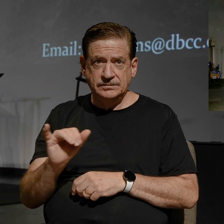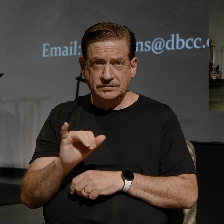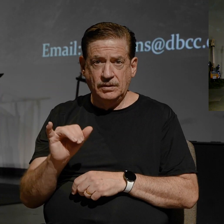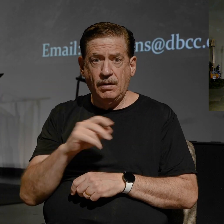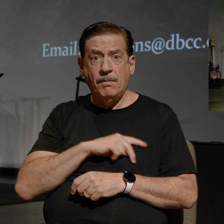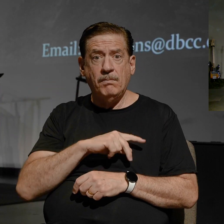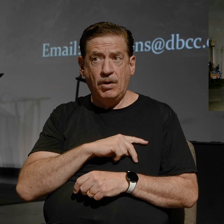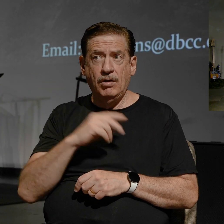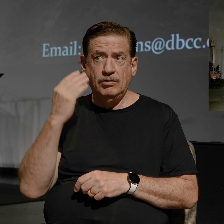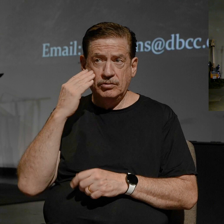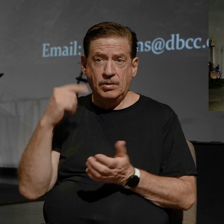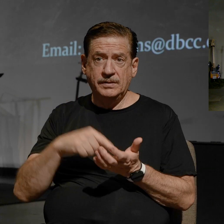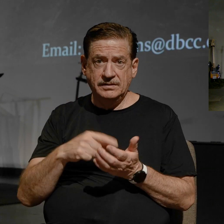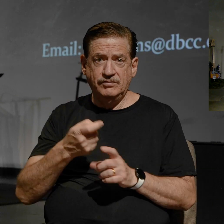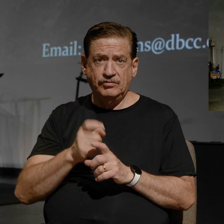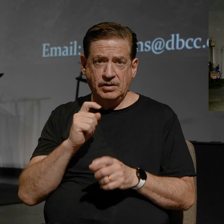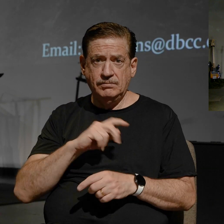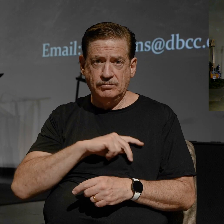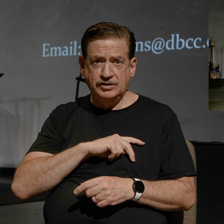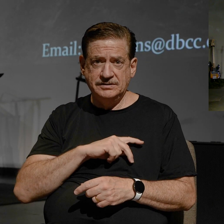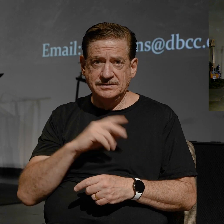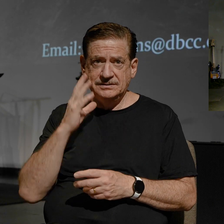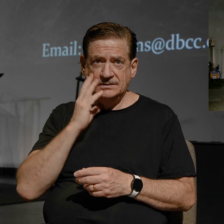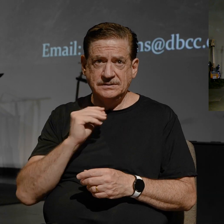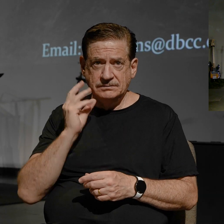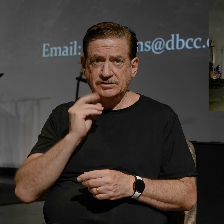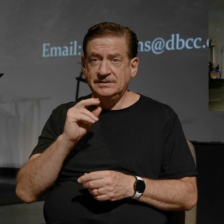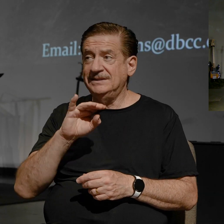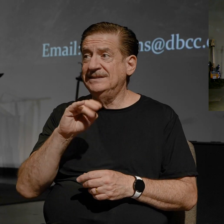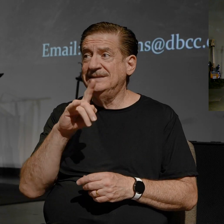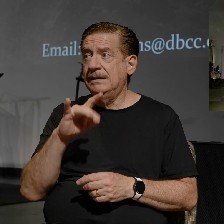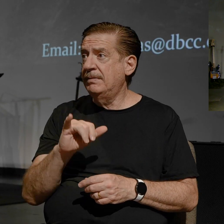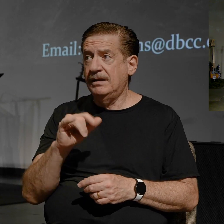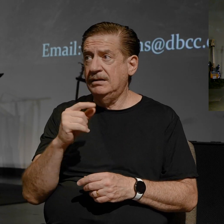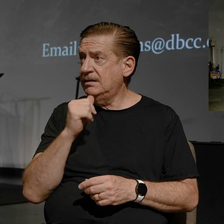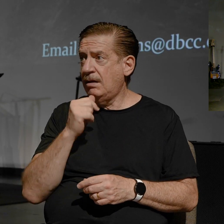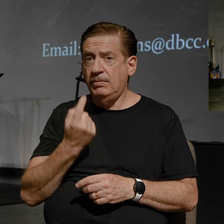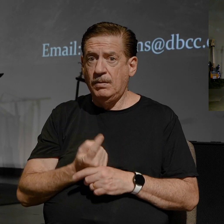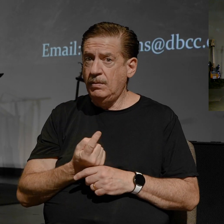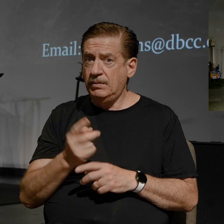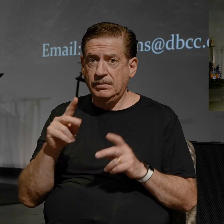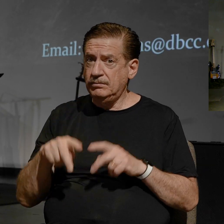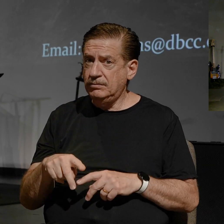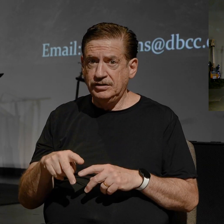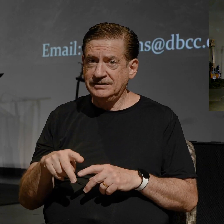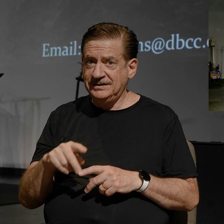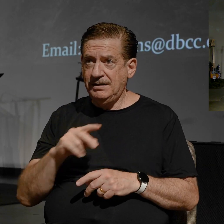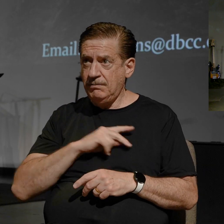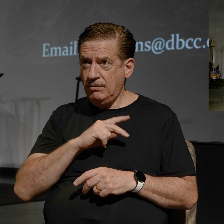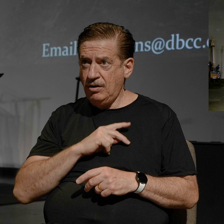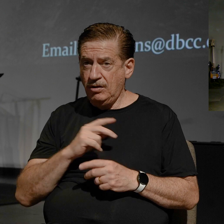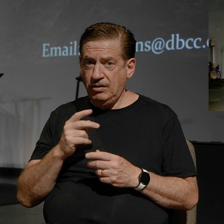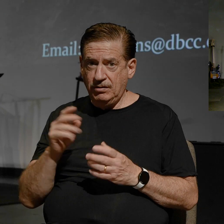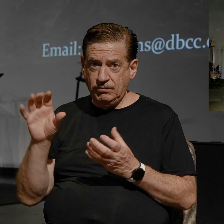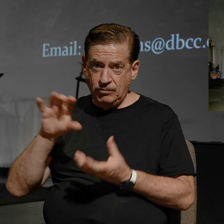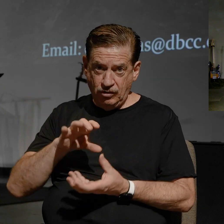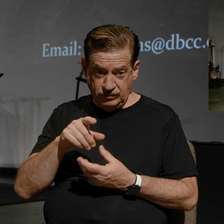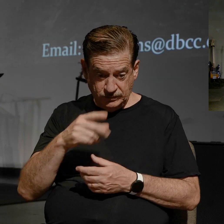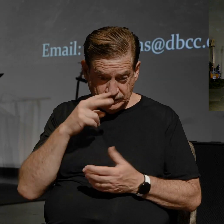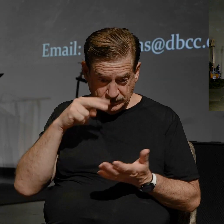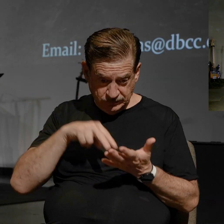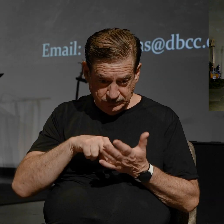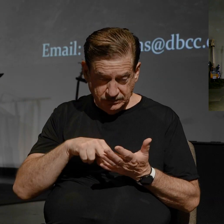Paul knows this from personal experience. Timothy isn't the only person that Paul has poured into. If you've ever read through the New